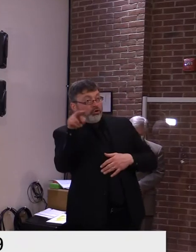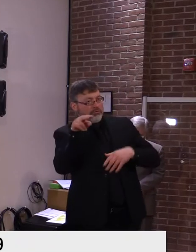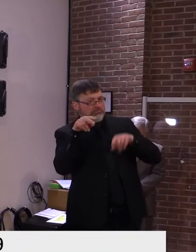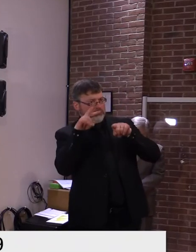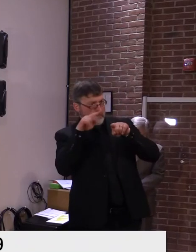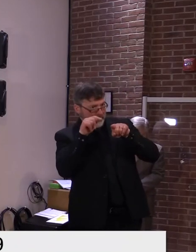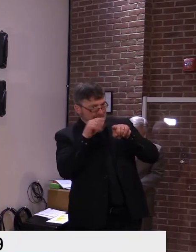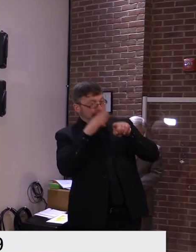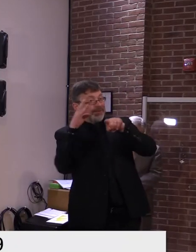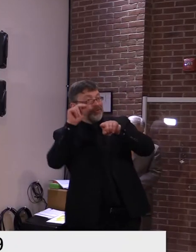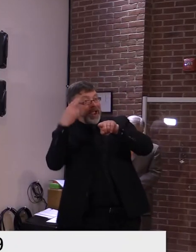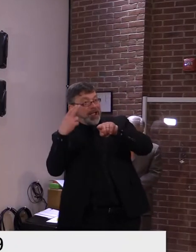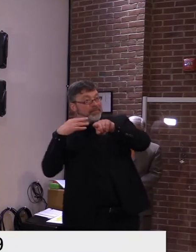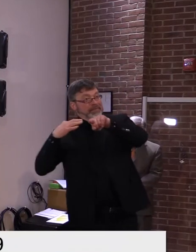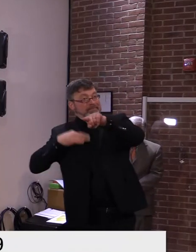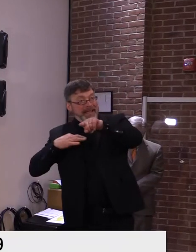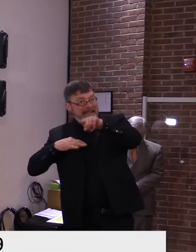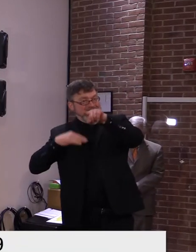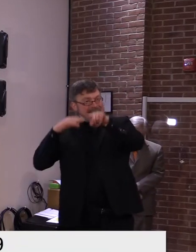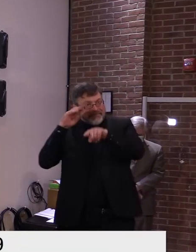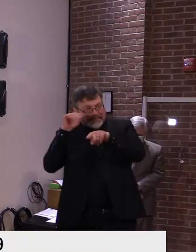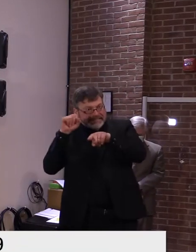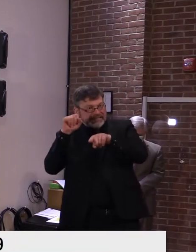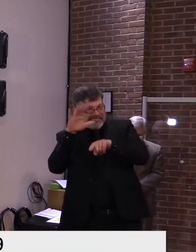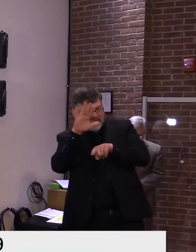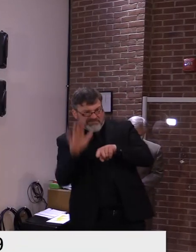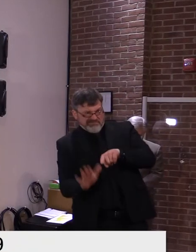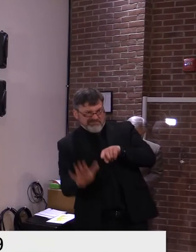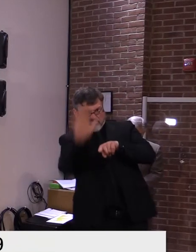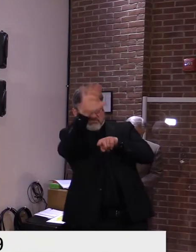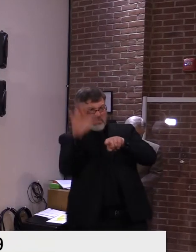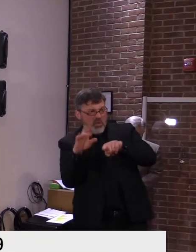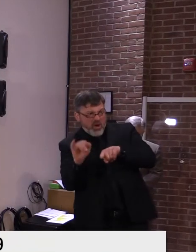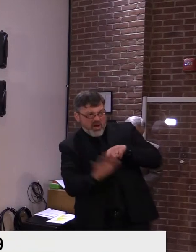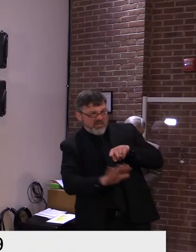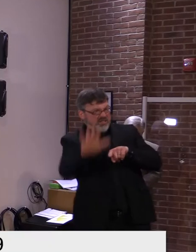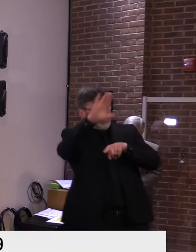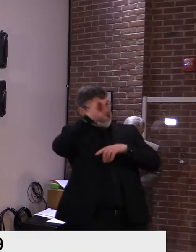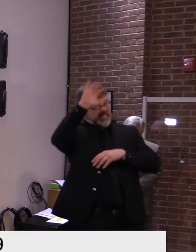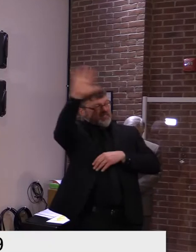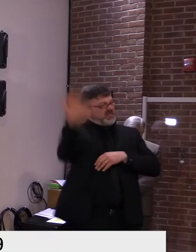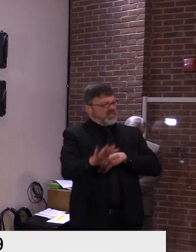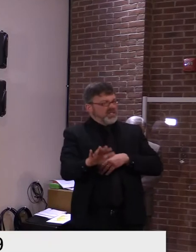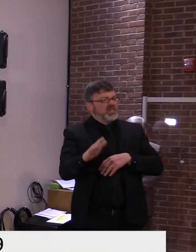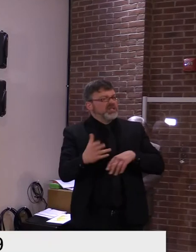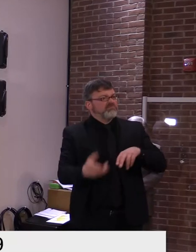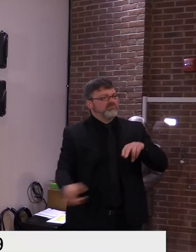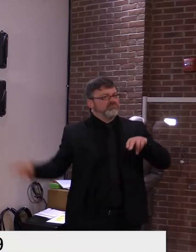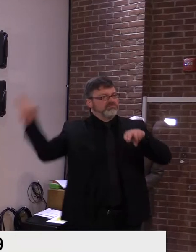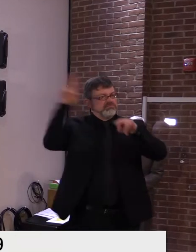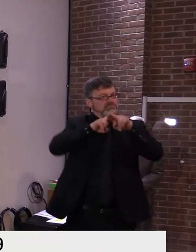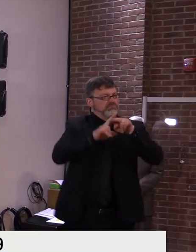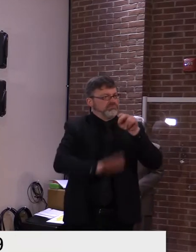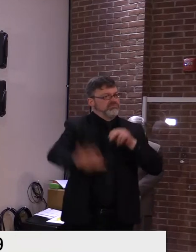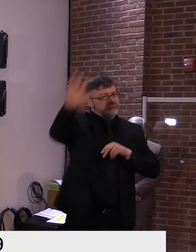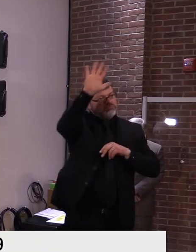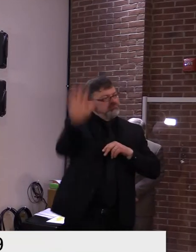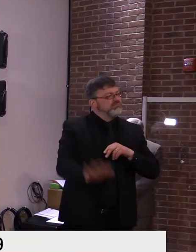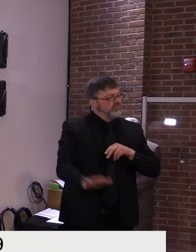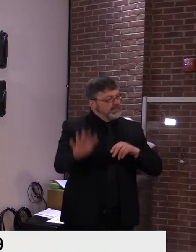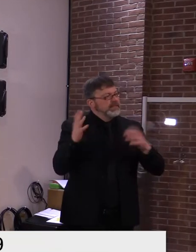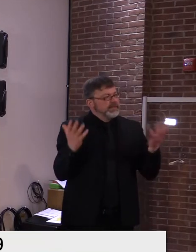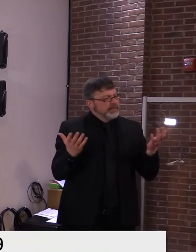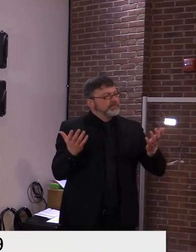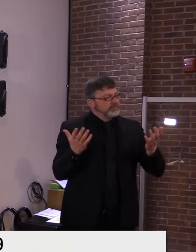Walensky of the CDC, from Dr. Fauci and others, that the country has leveled off and increased slightly in its number